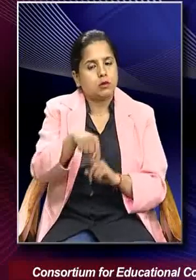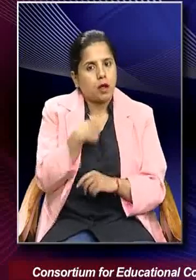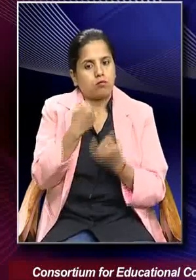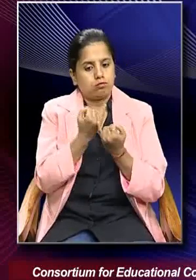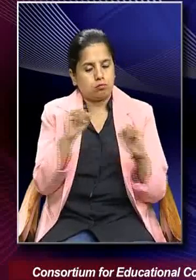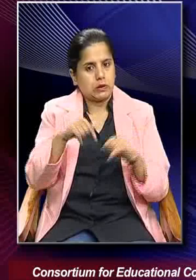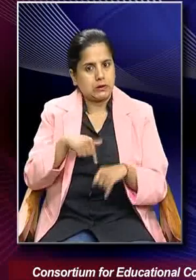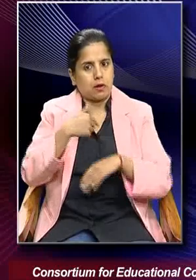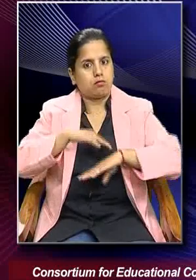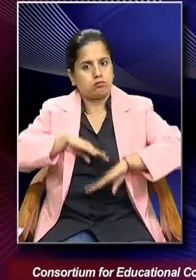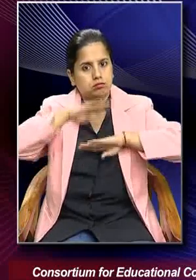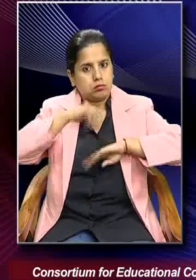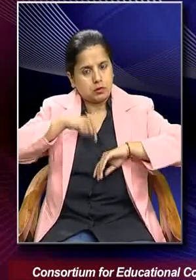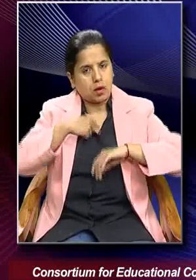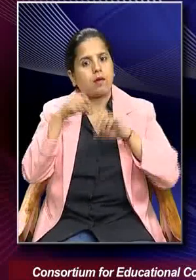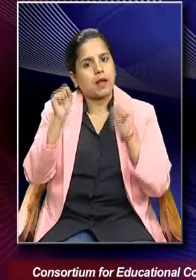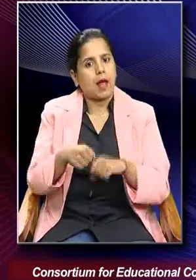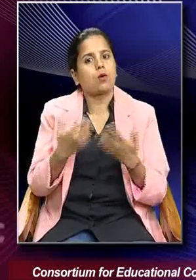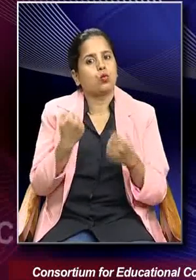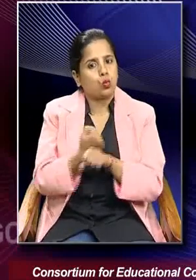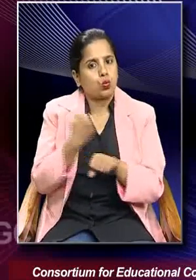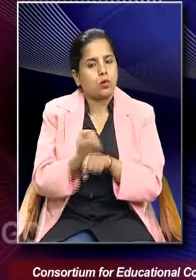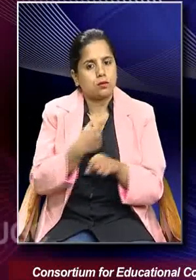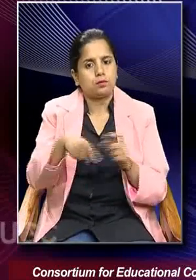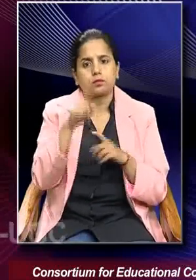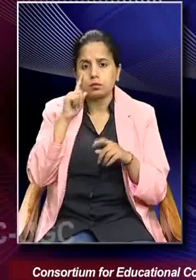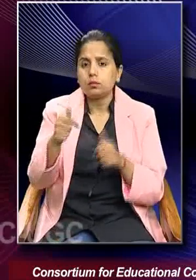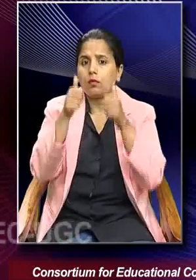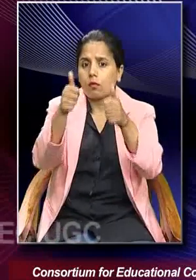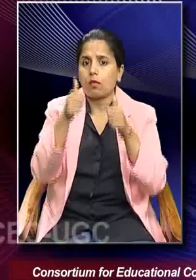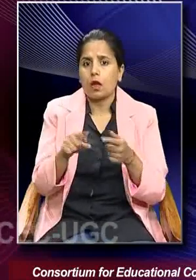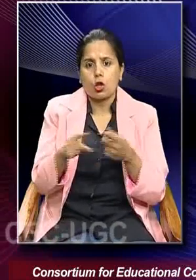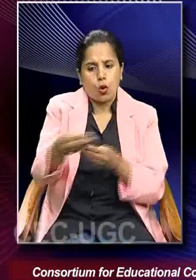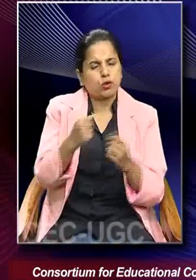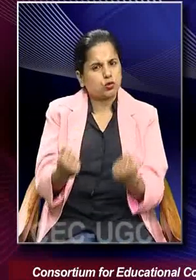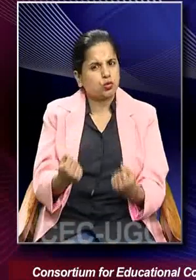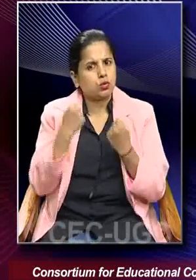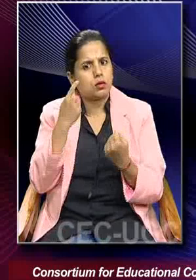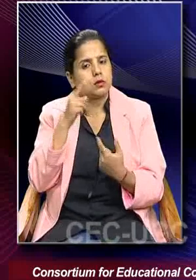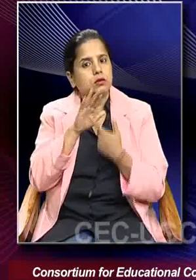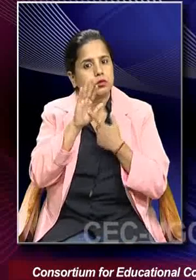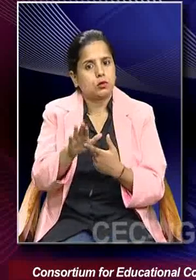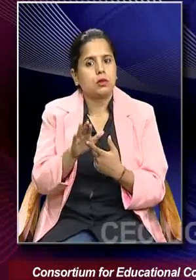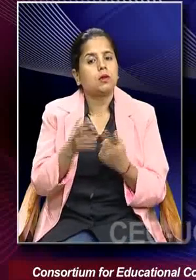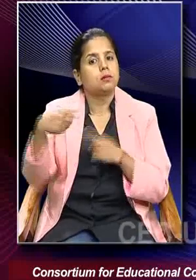self-sufficient and self-reliant. This results into an economy which is stronger,